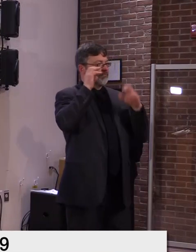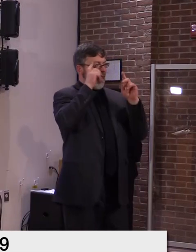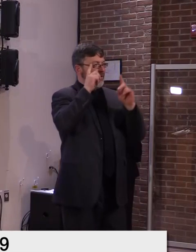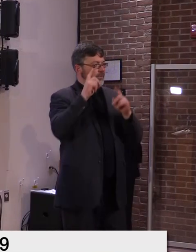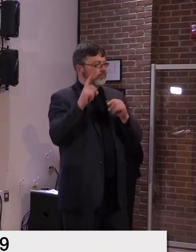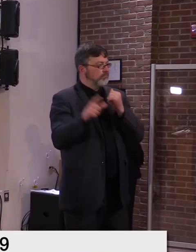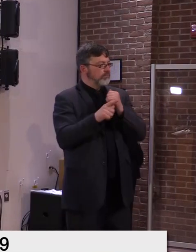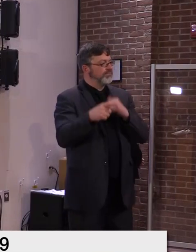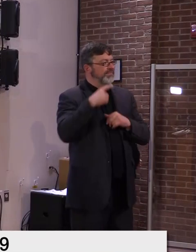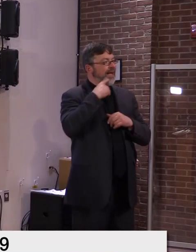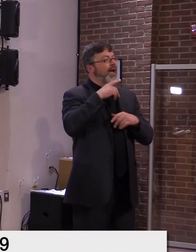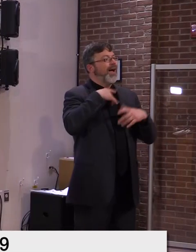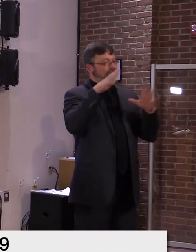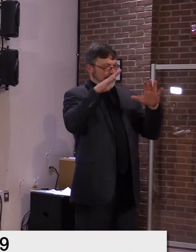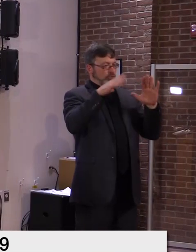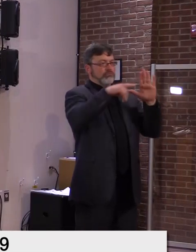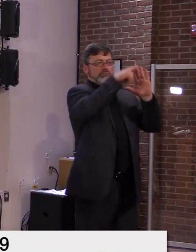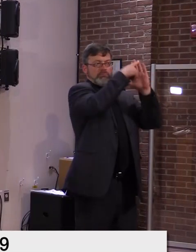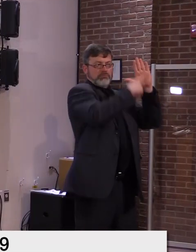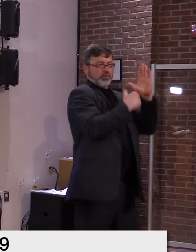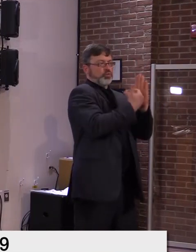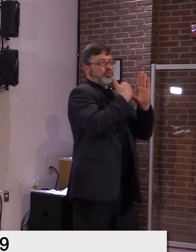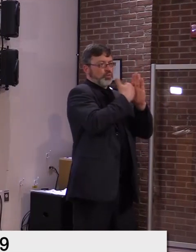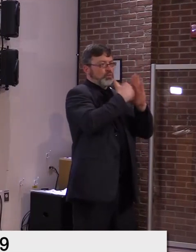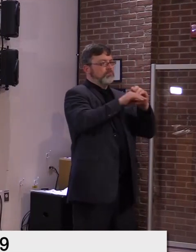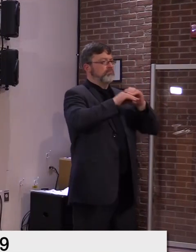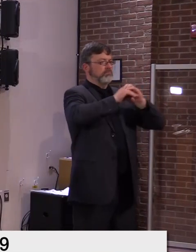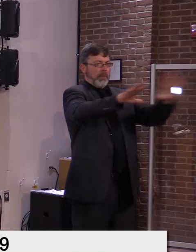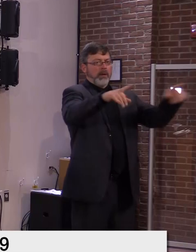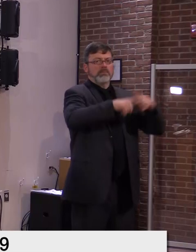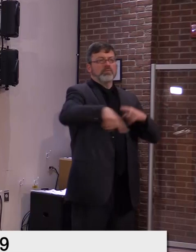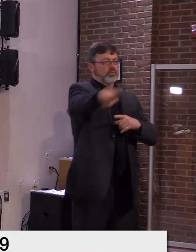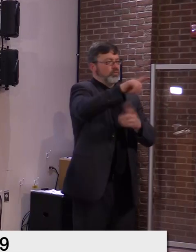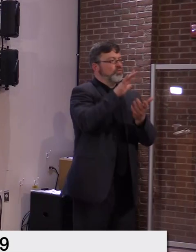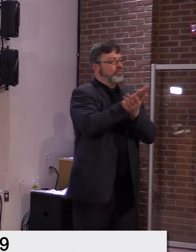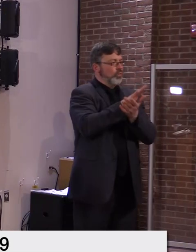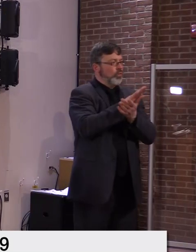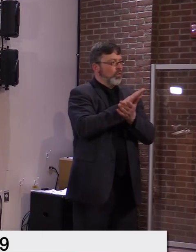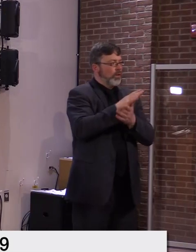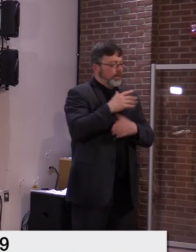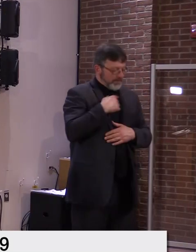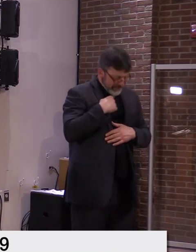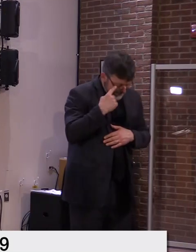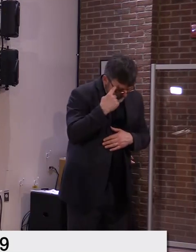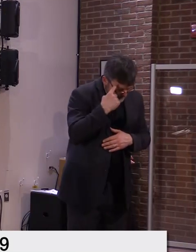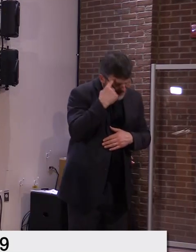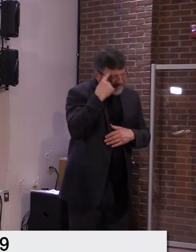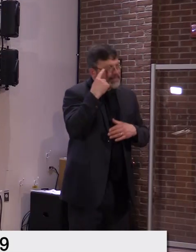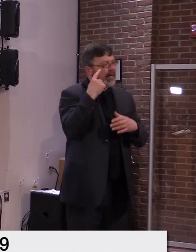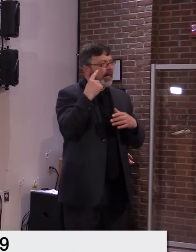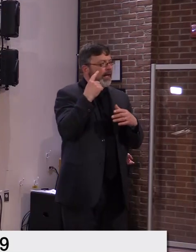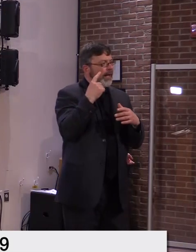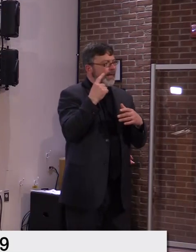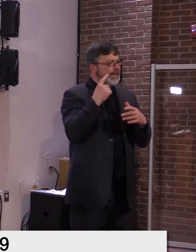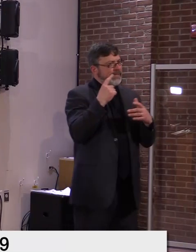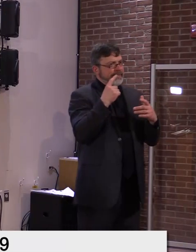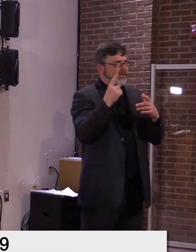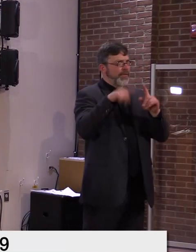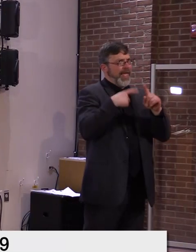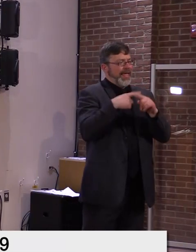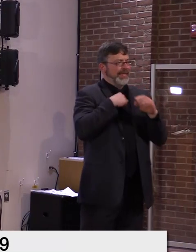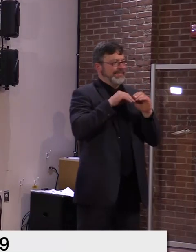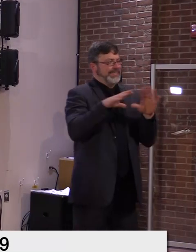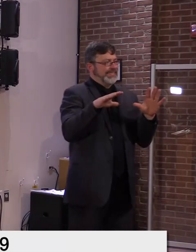some guidance, I think in the past few months, I'm looking at Commissioner Levine,